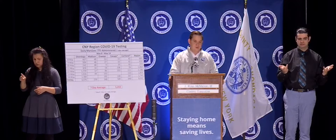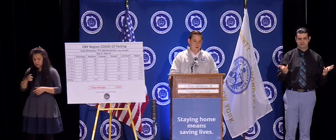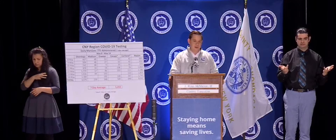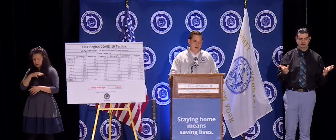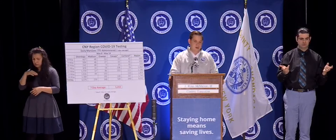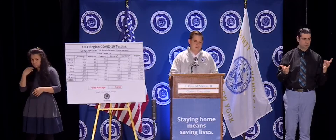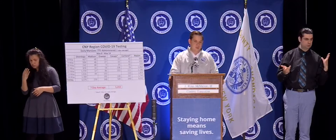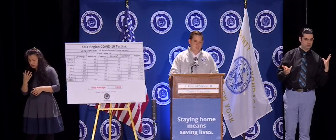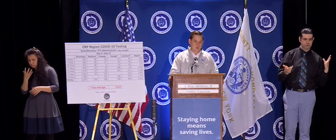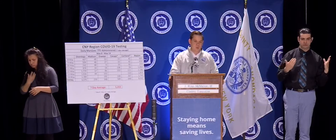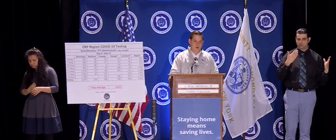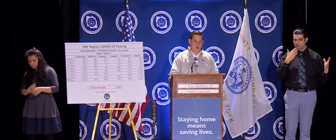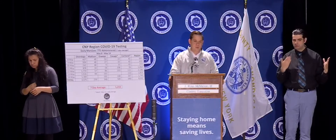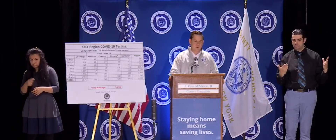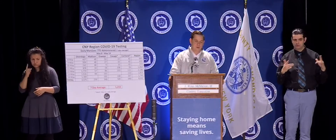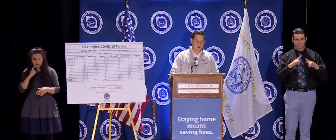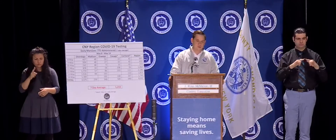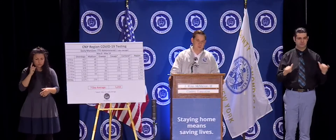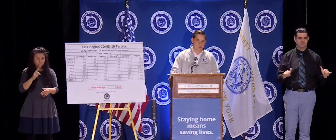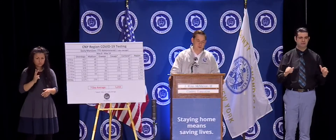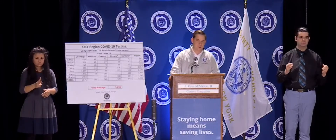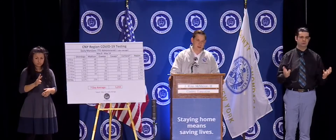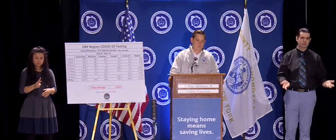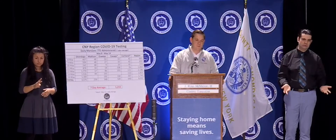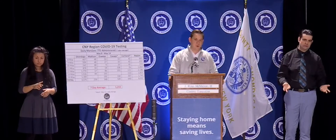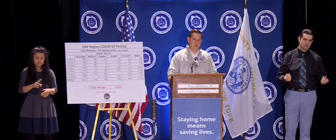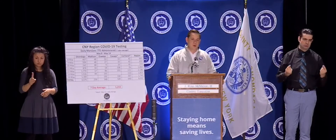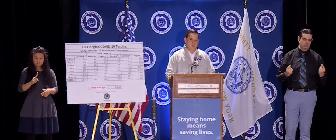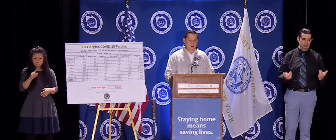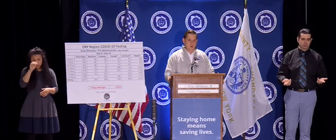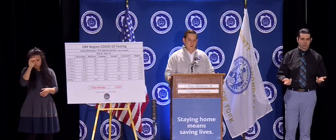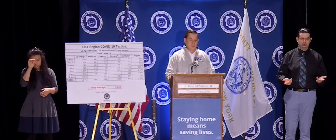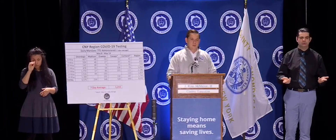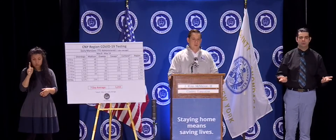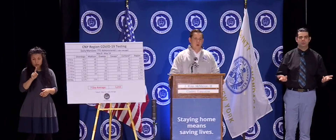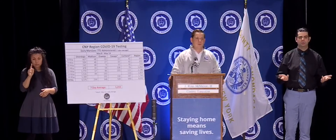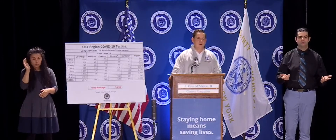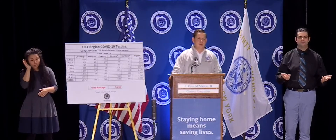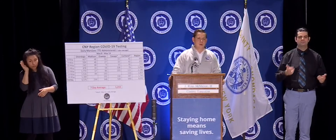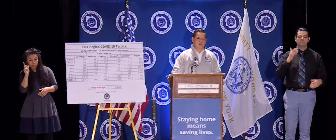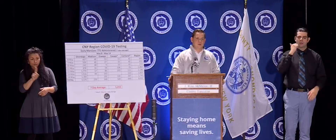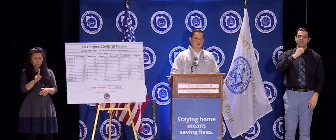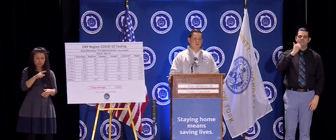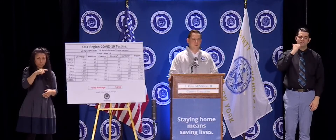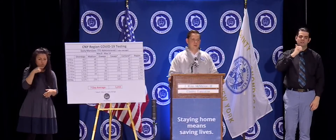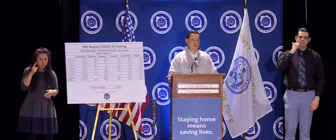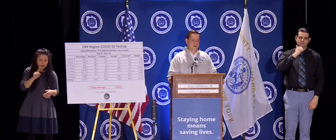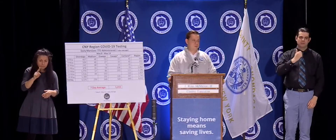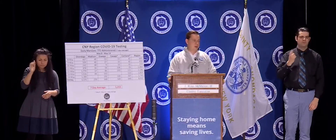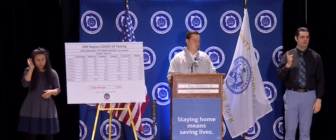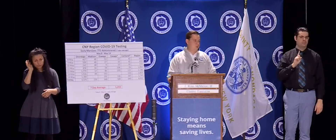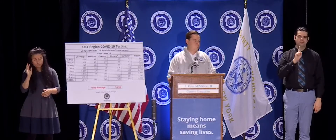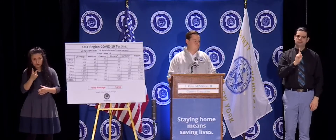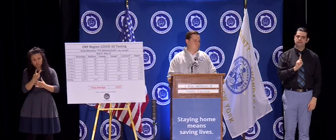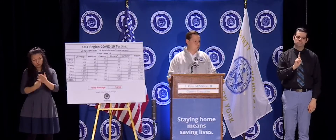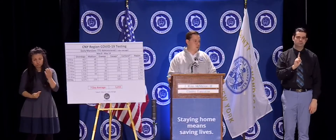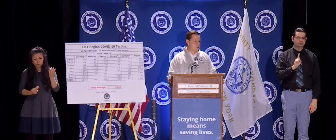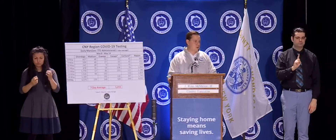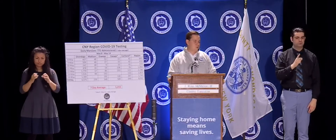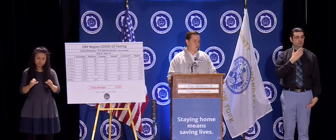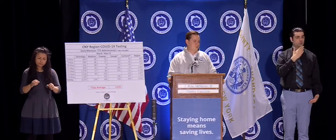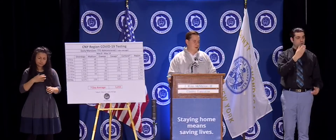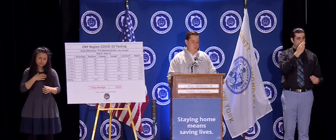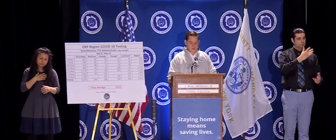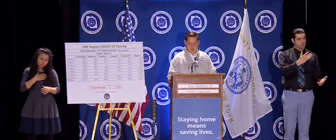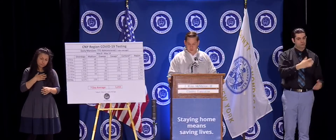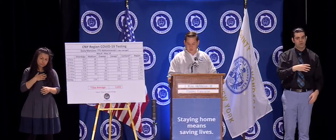every day, if you look at it, when we come up here, there's information that can be hopeful and there's information that's painful. And